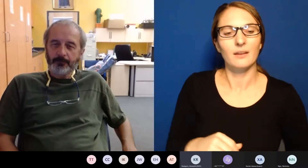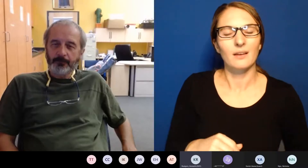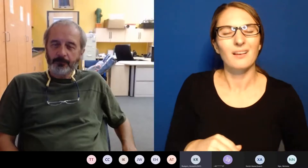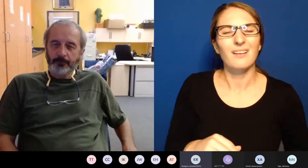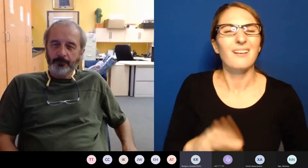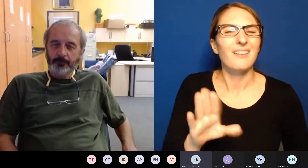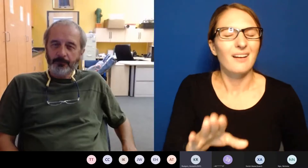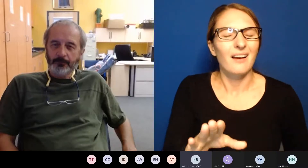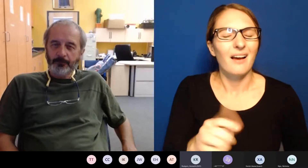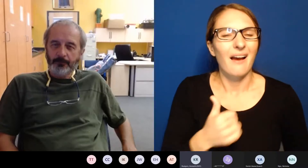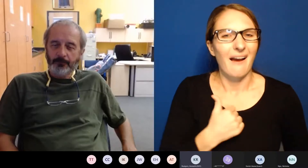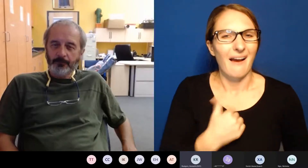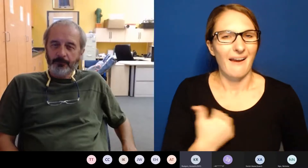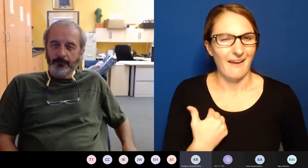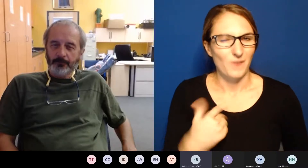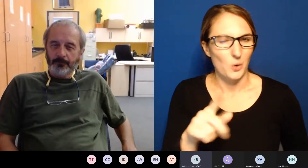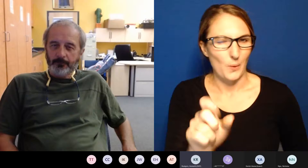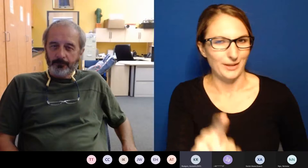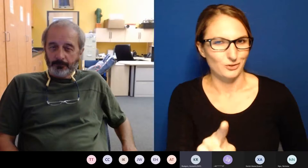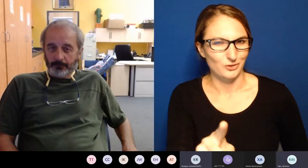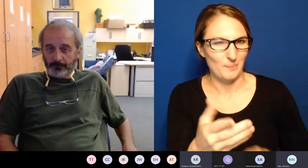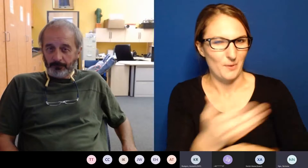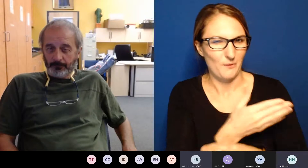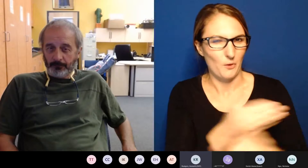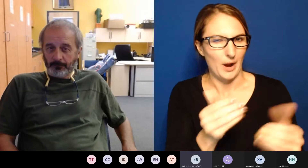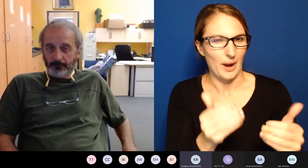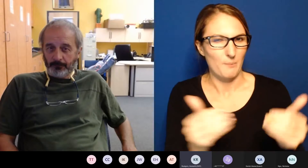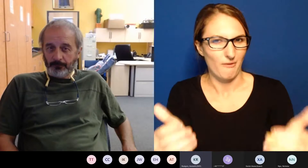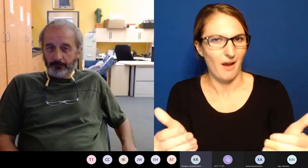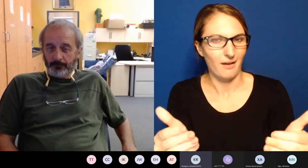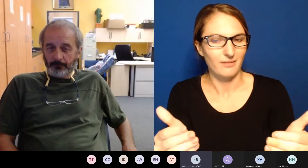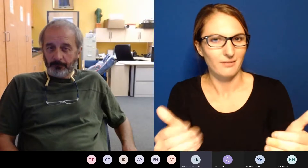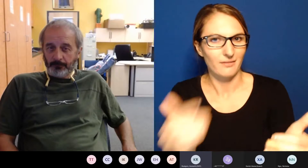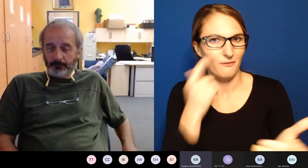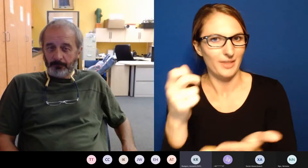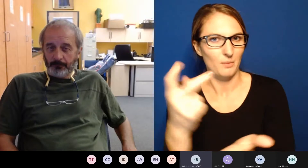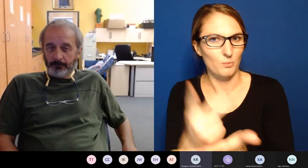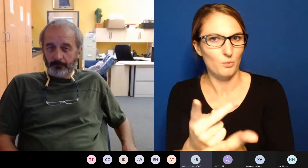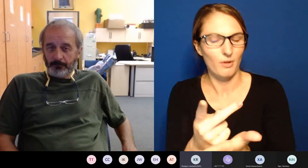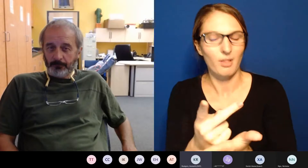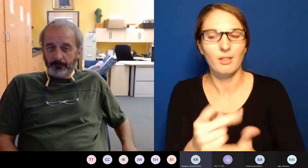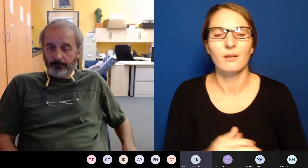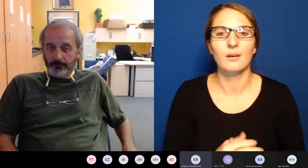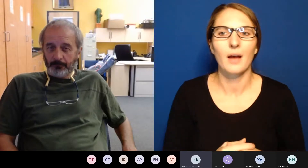do have a question before I move for approval. I